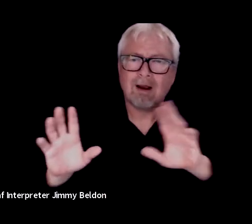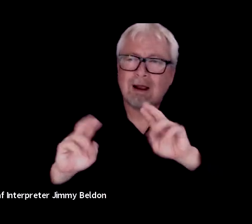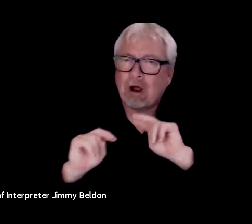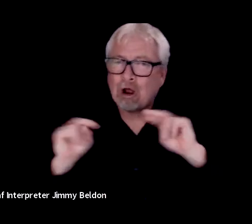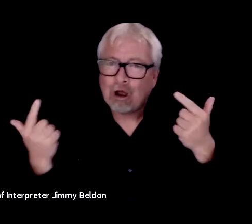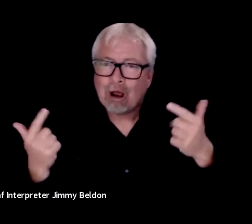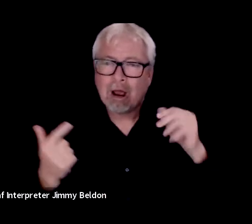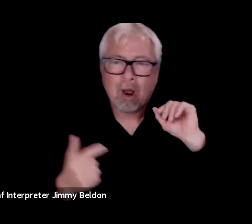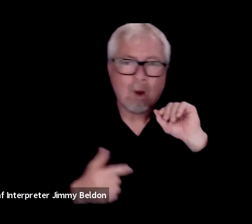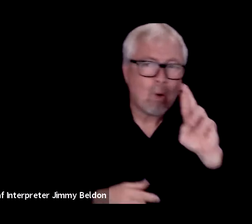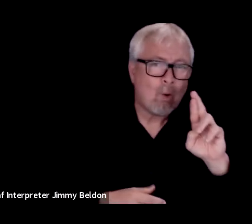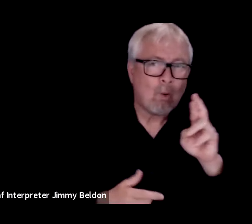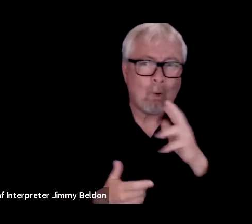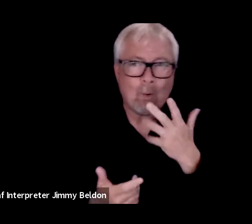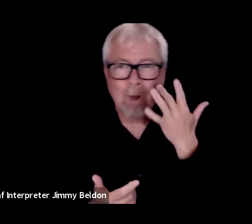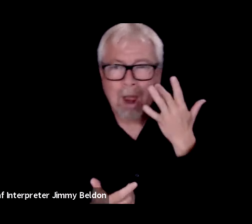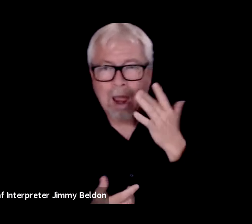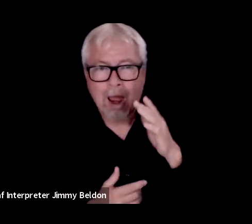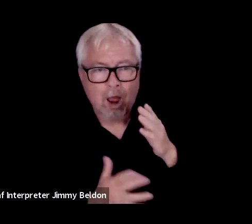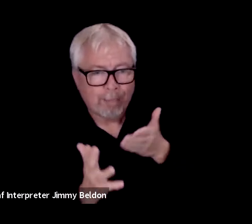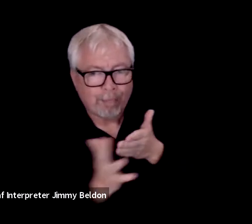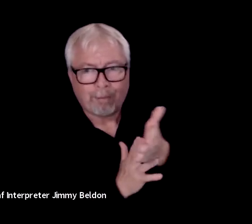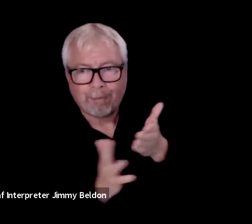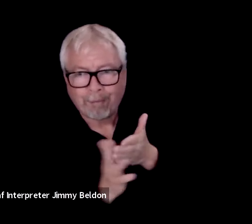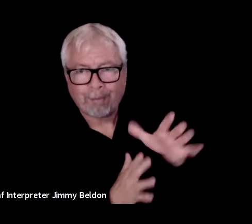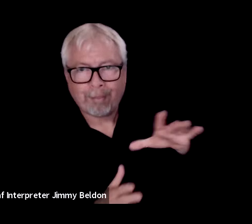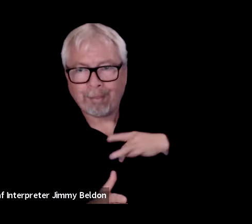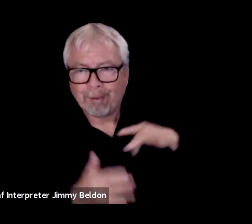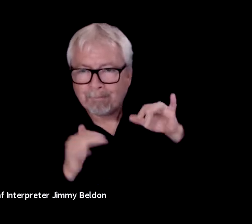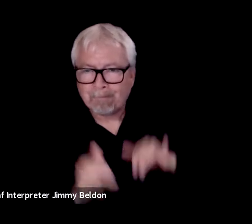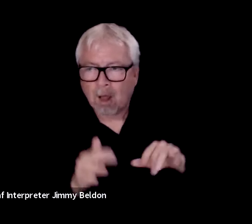it's lower, certainly. But